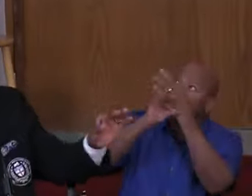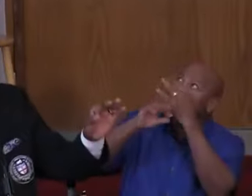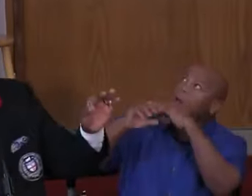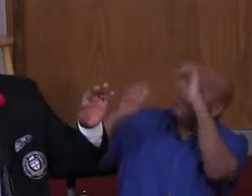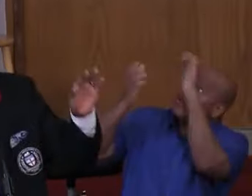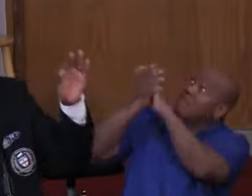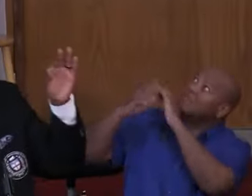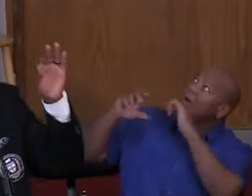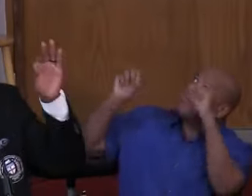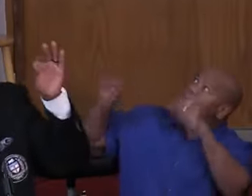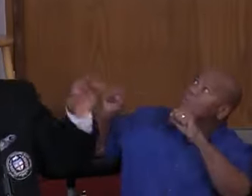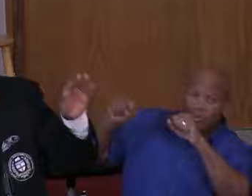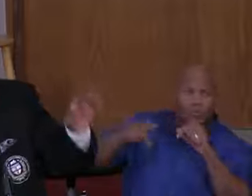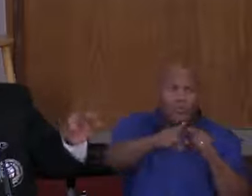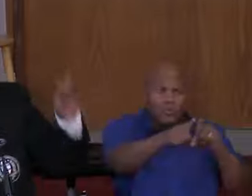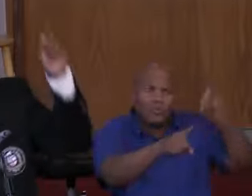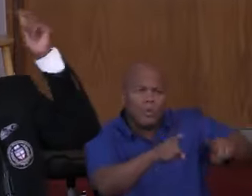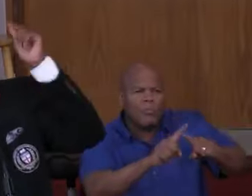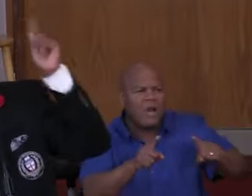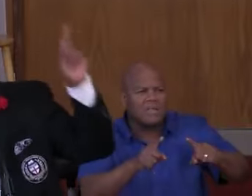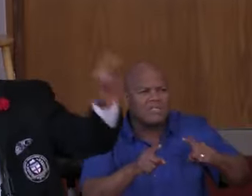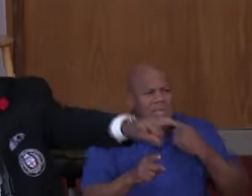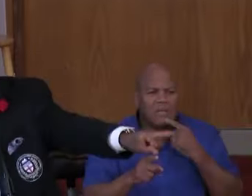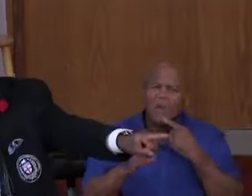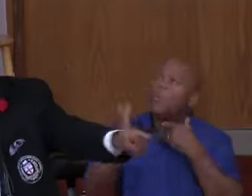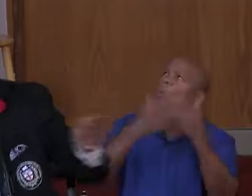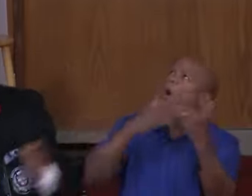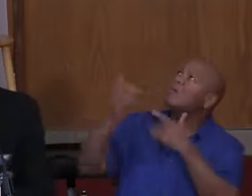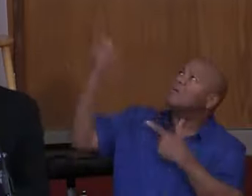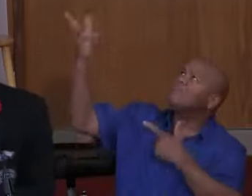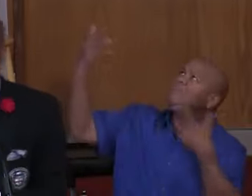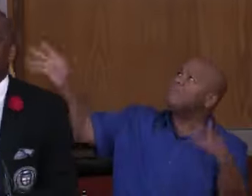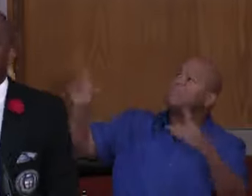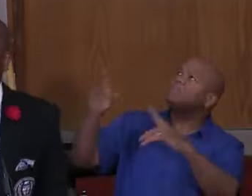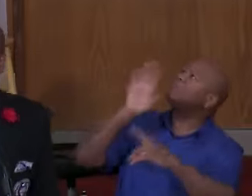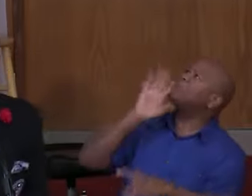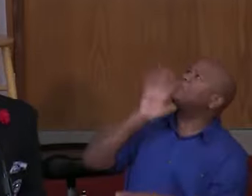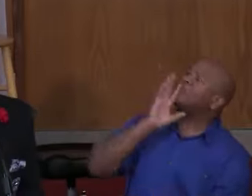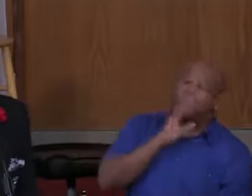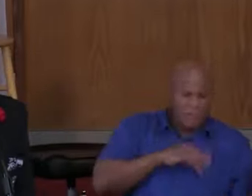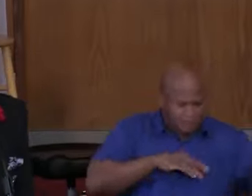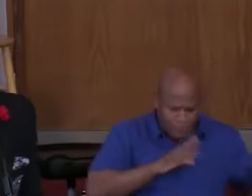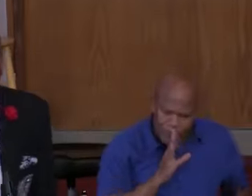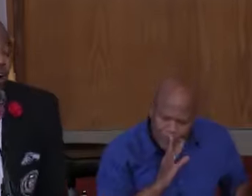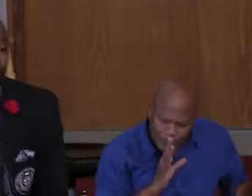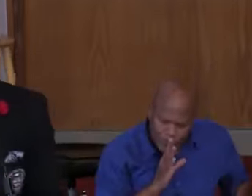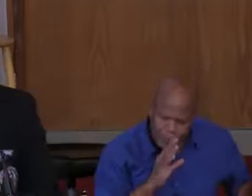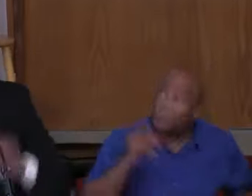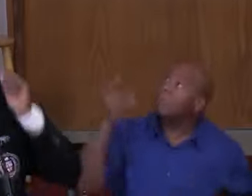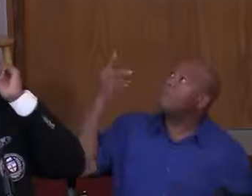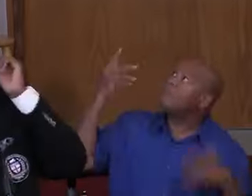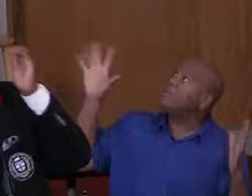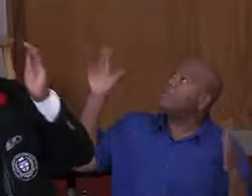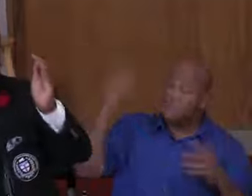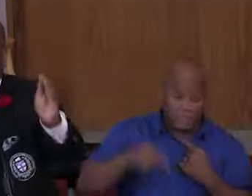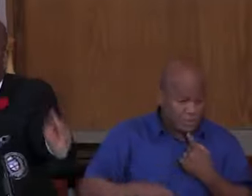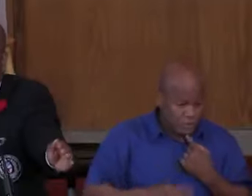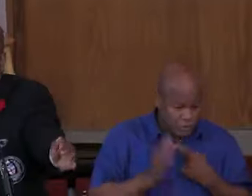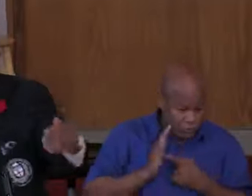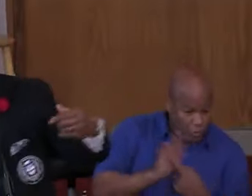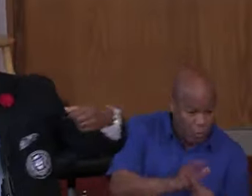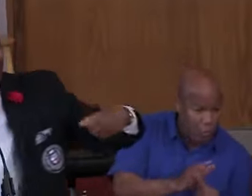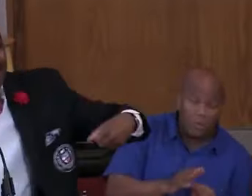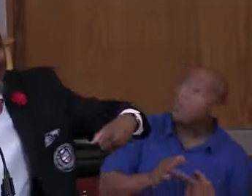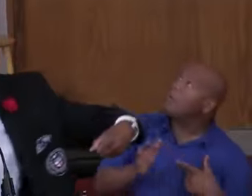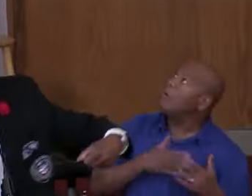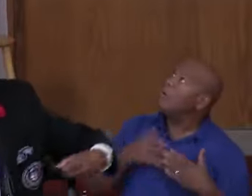you should. It's the grit that says, whatever God has already spoken to me, whatever God has already shown me, wherever God has called